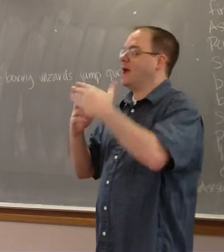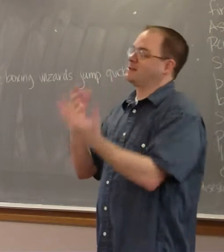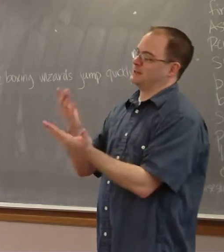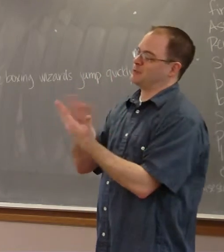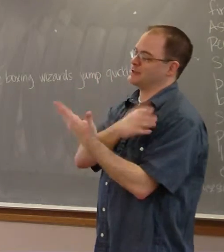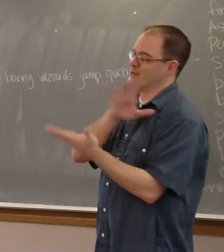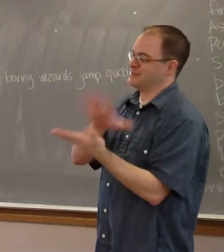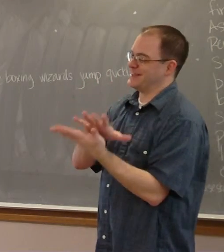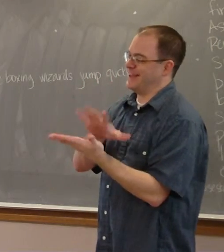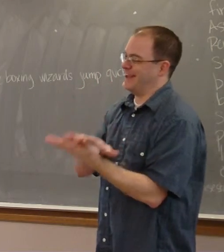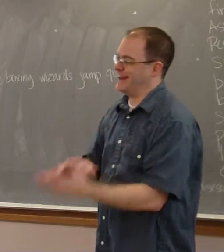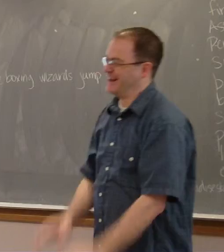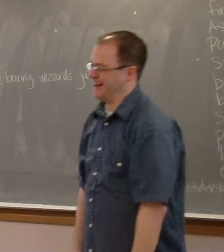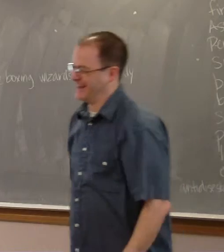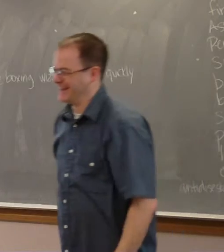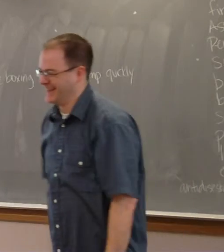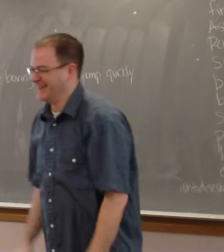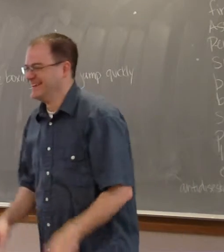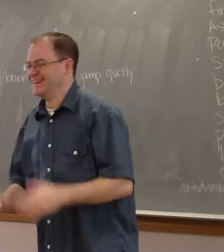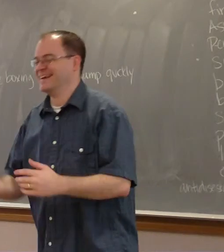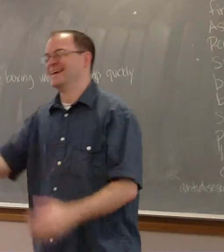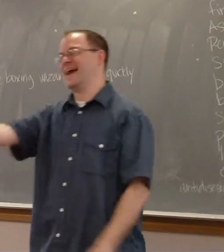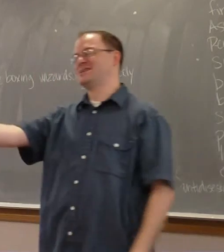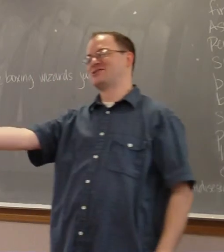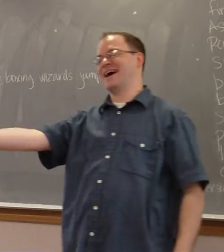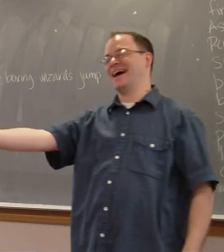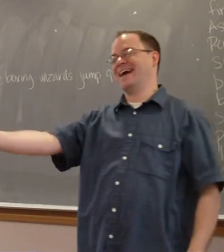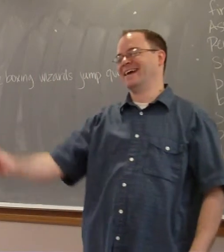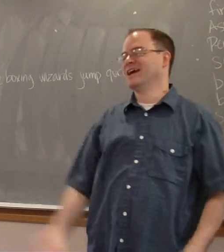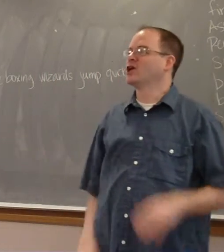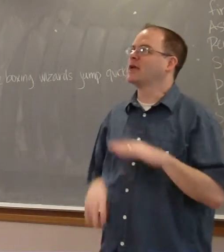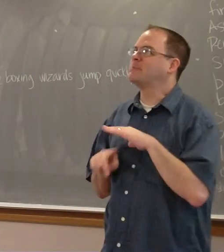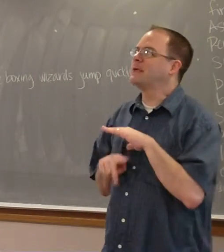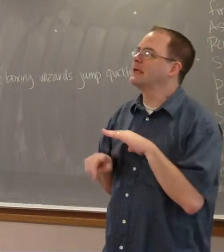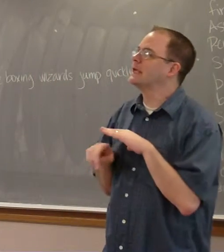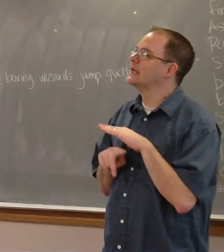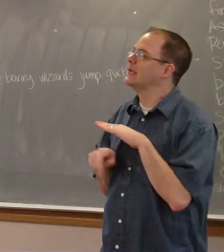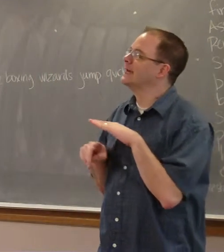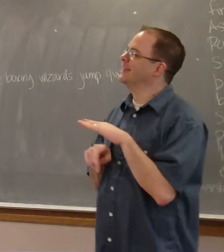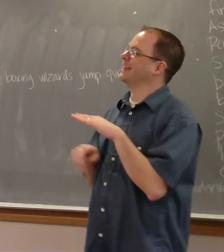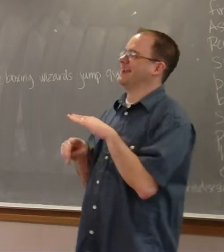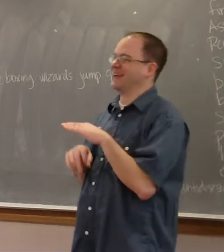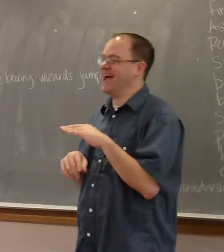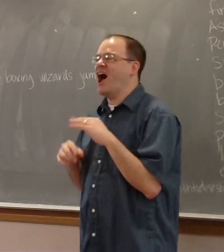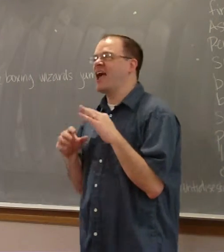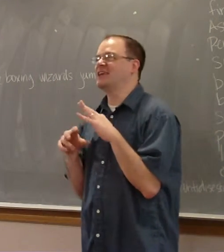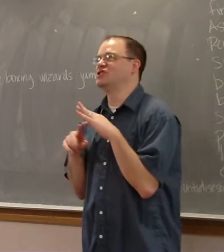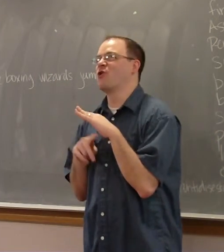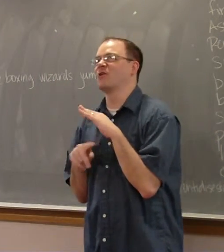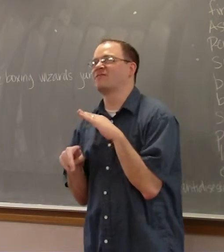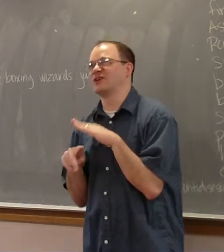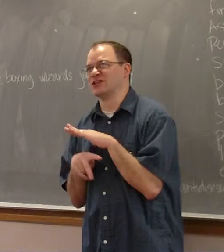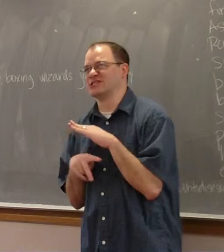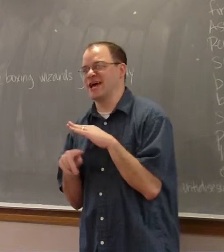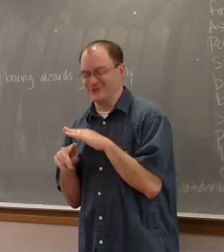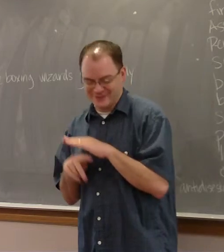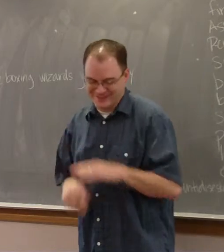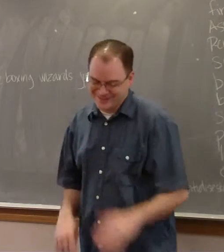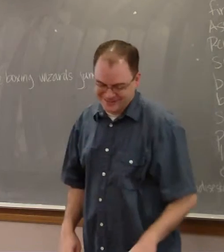Actually, preschool like that. Nice try. How to do it, but. I can totally figure this